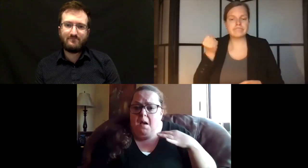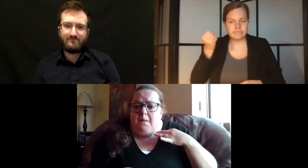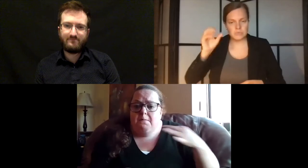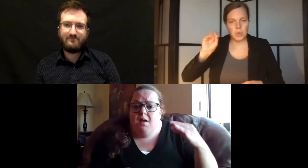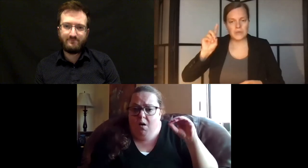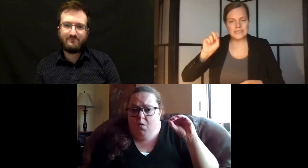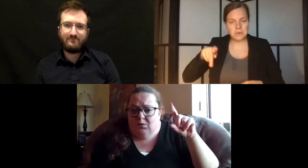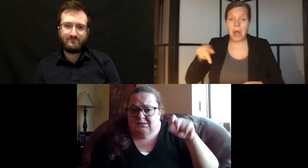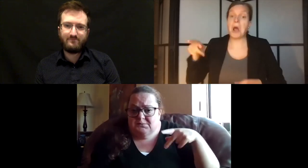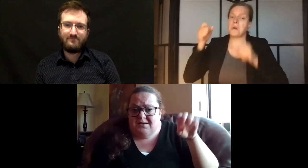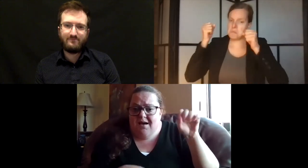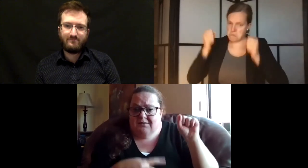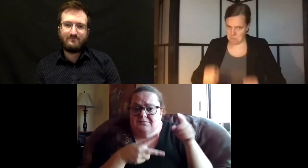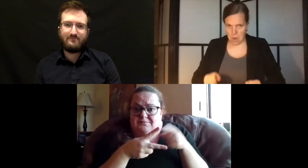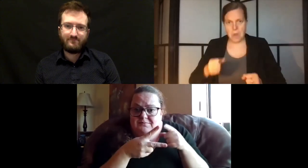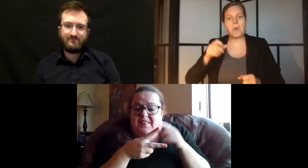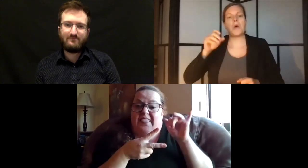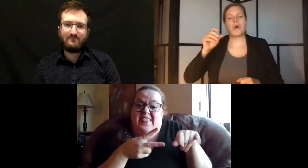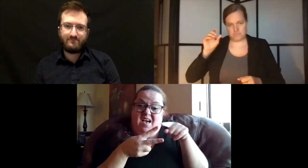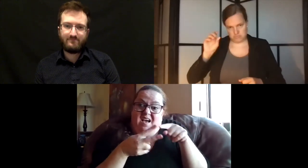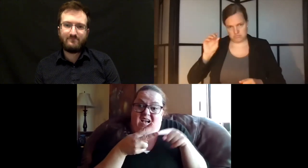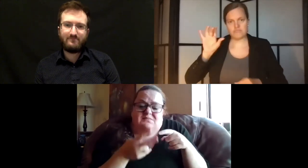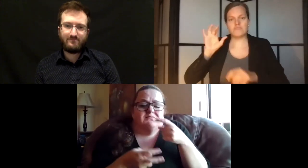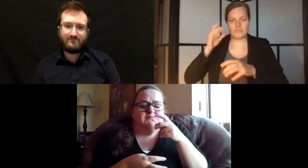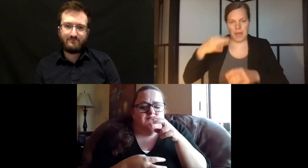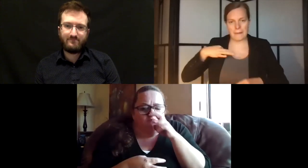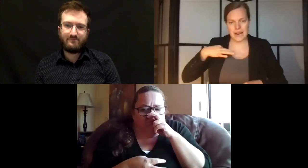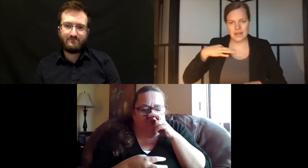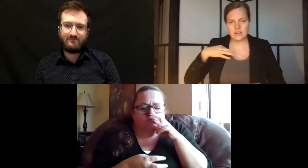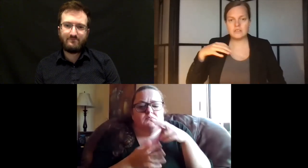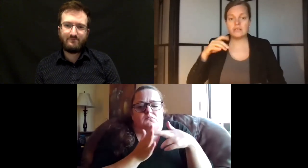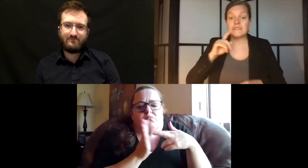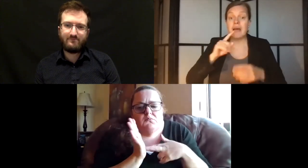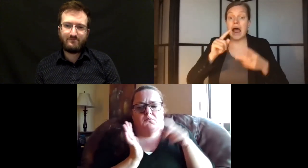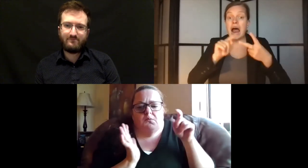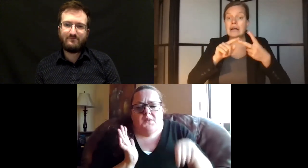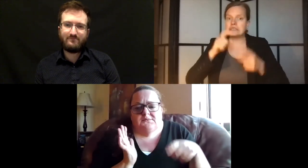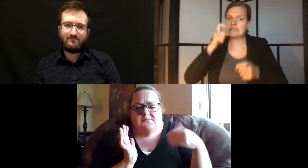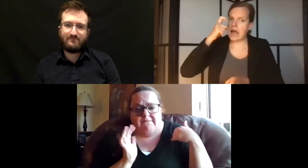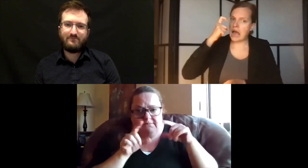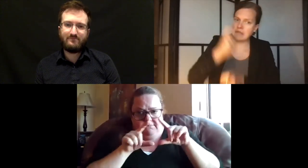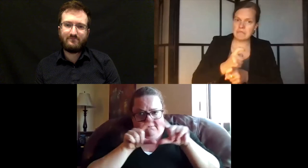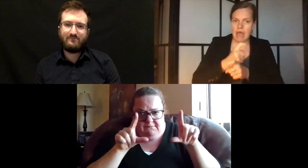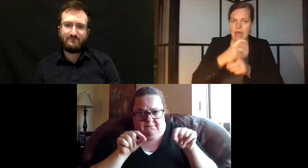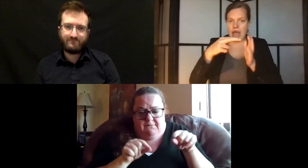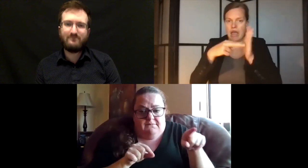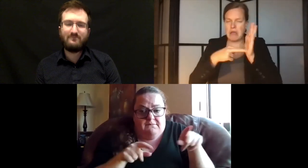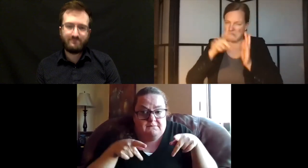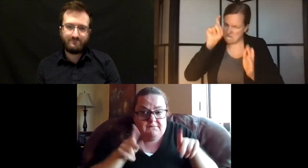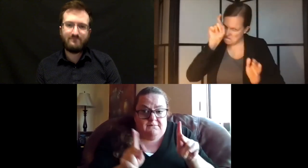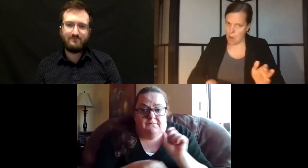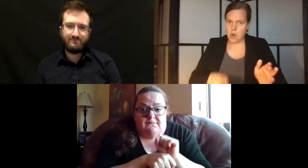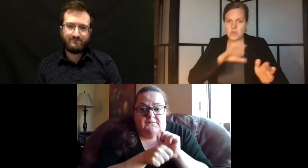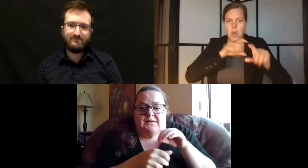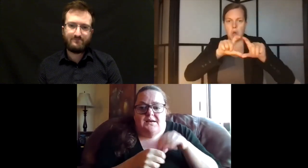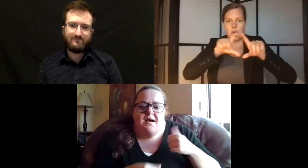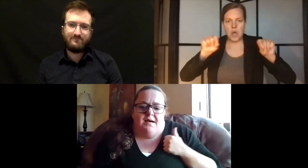If others are currently receiving benefits through ODSP, then they'll automatically use the services that ODSP